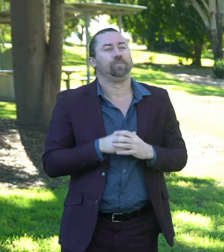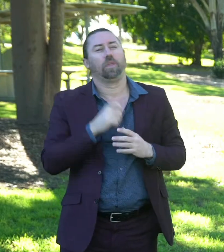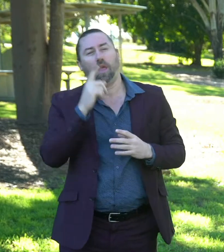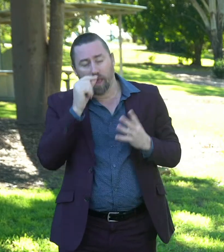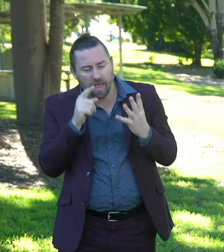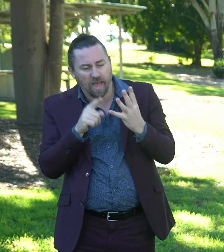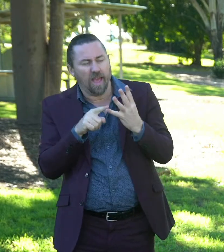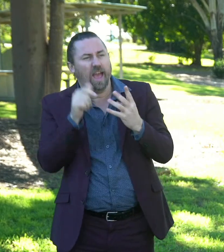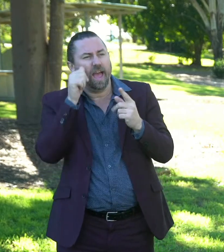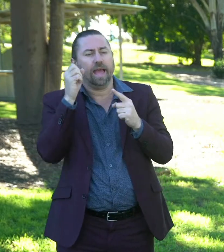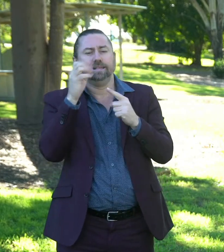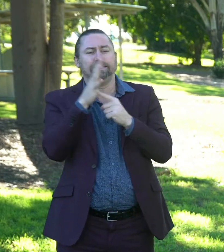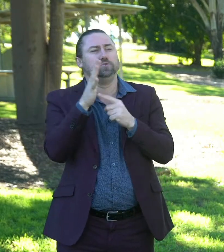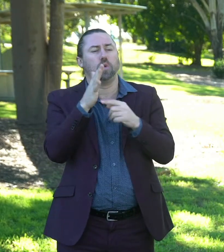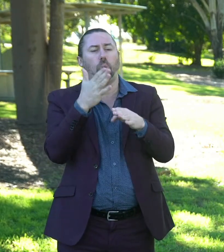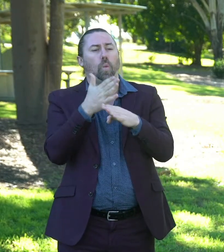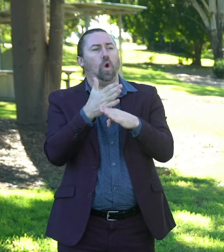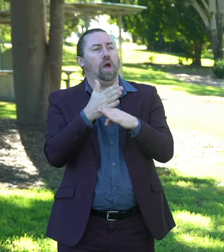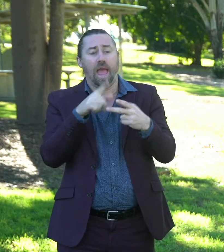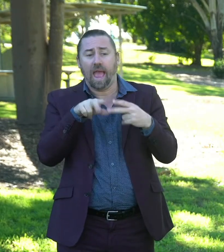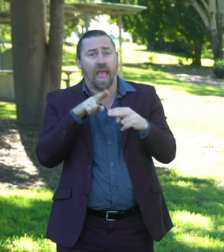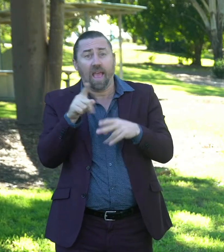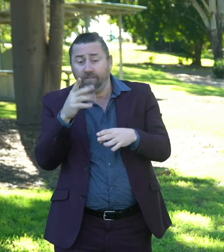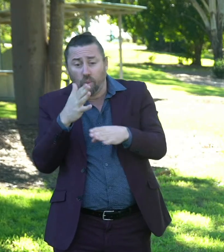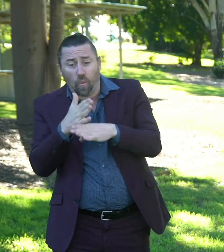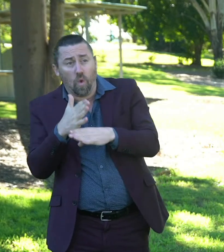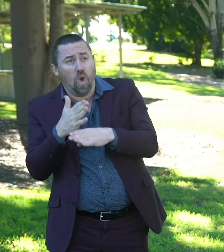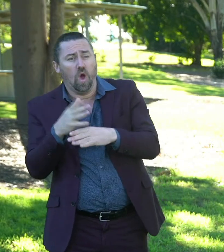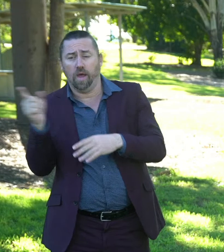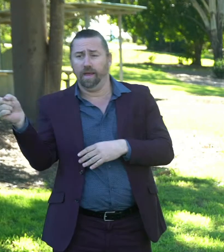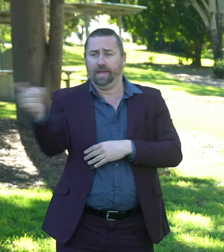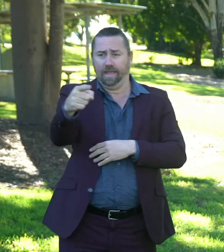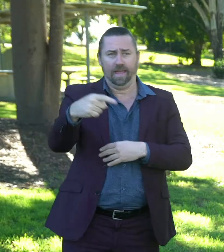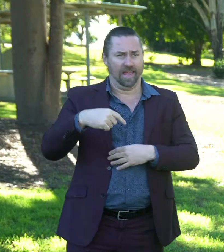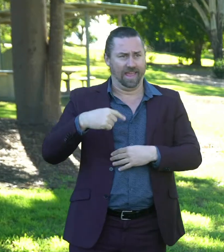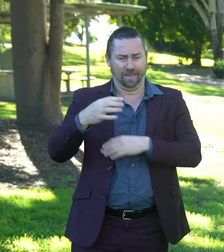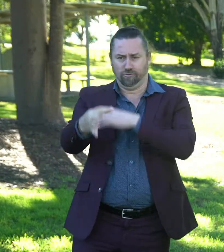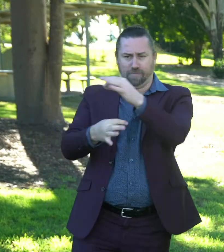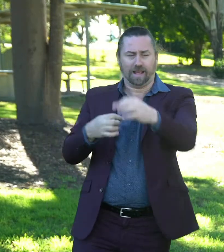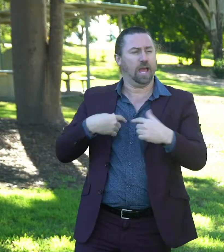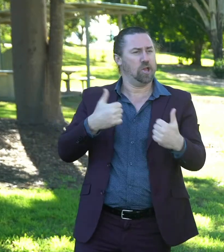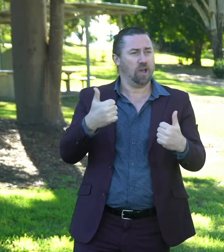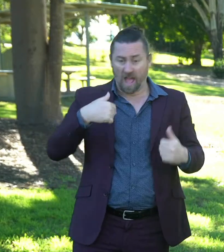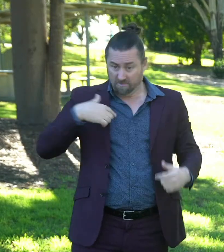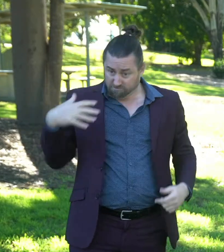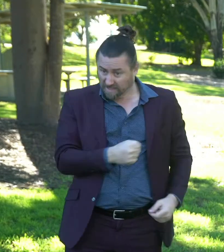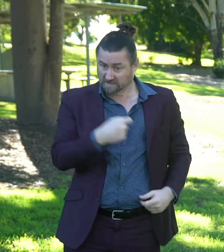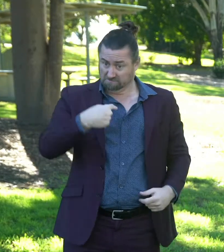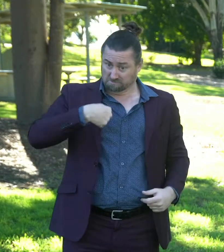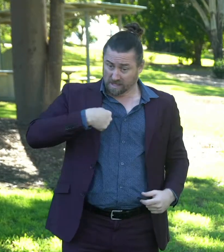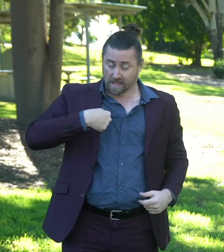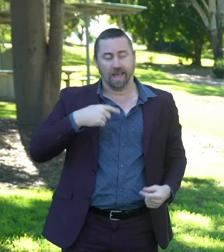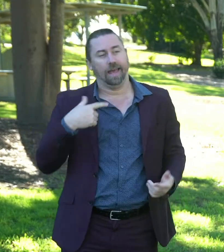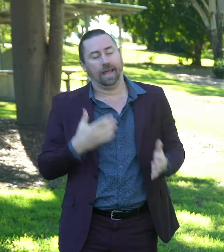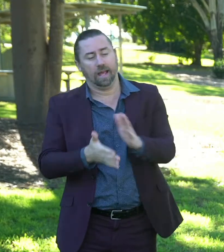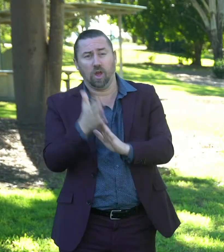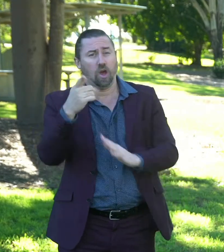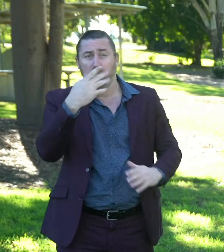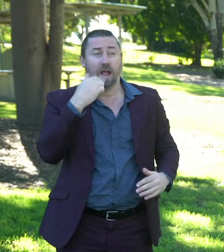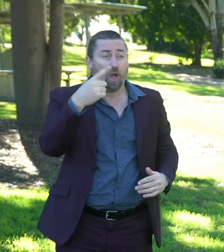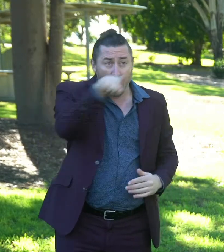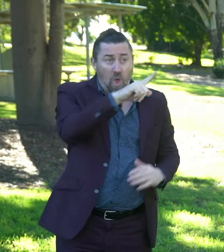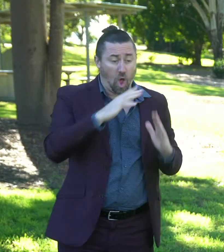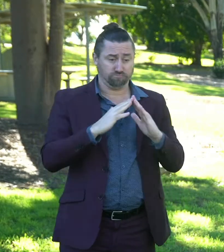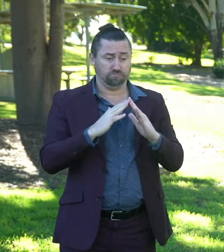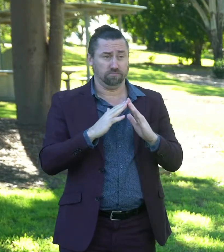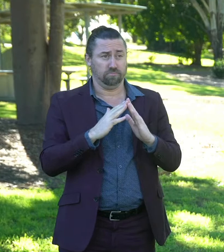for essential work if that work can't be done by someone else. So otherwise, they should be staying home. All